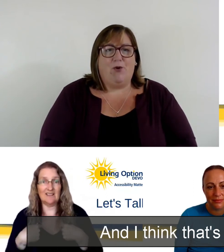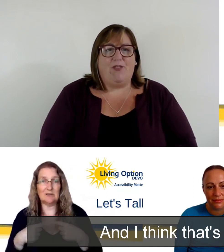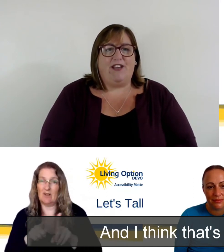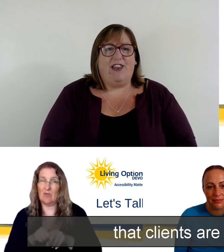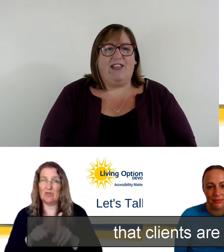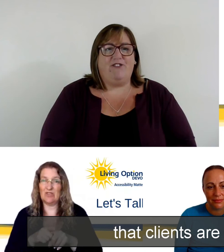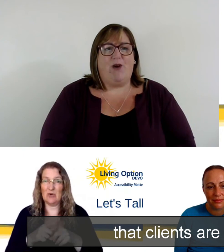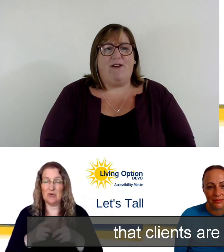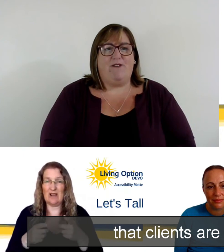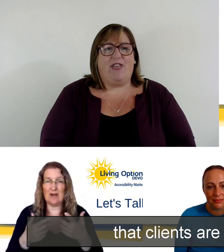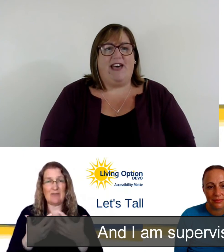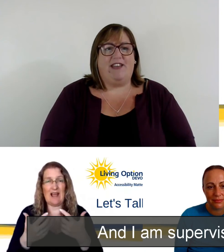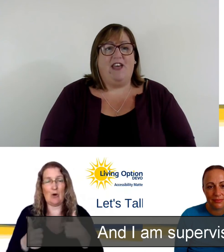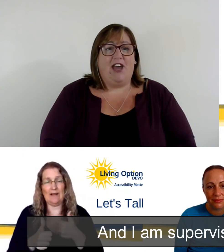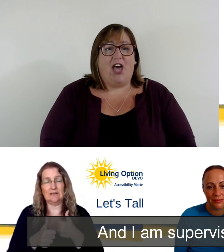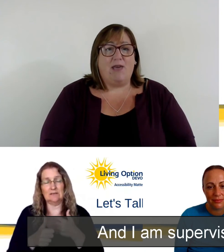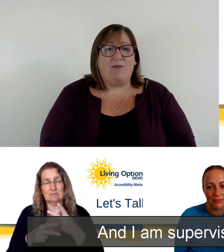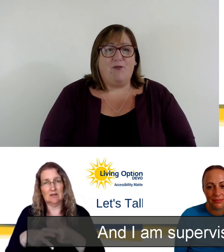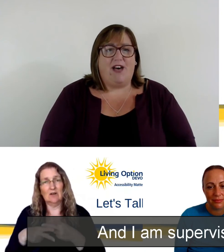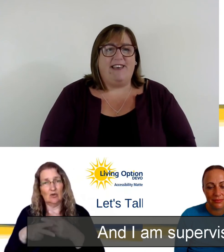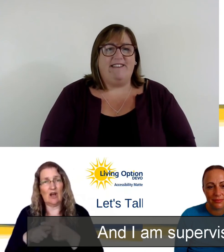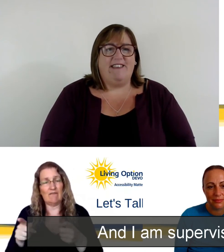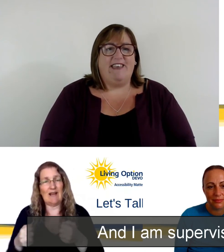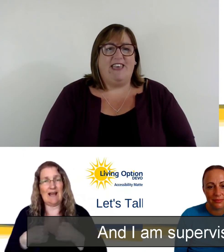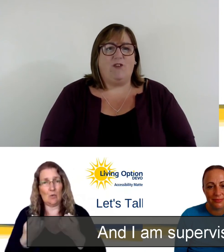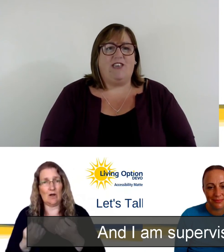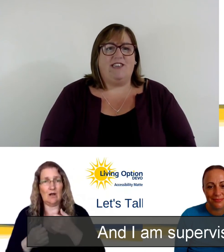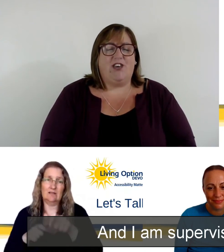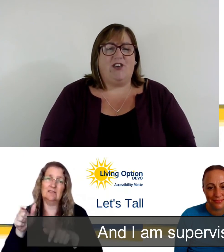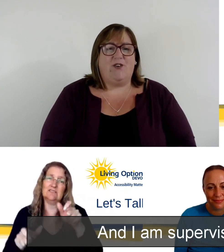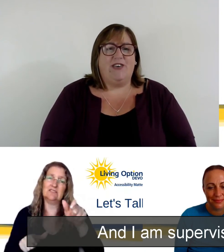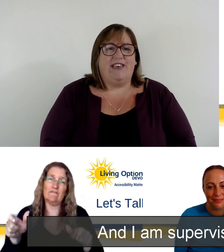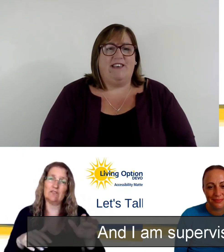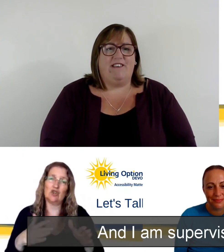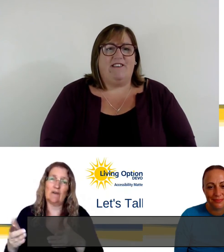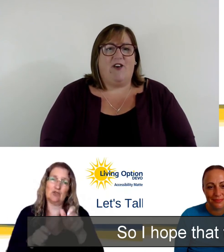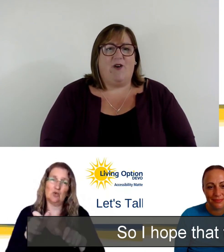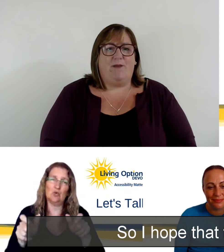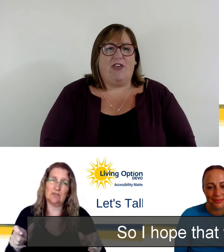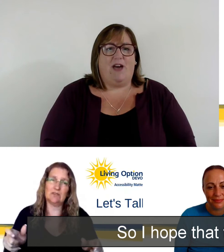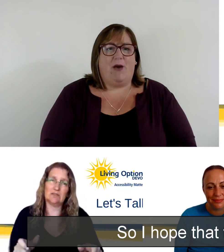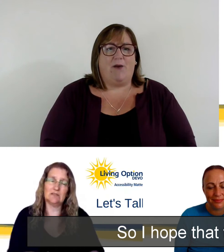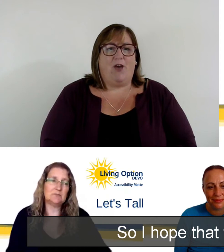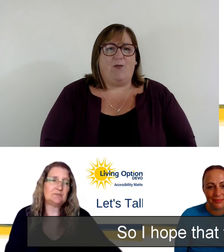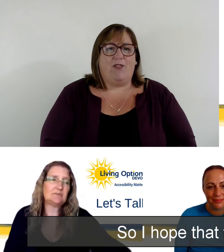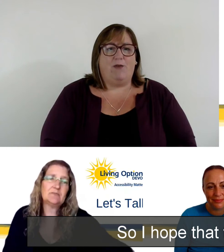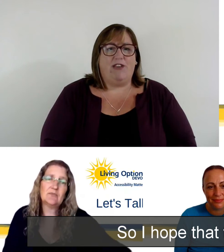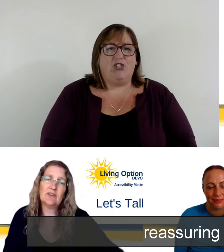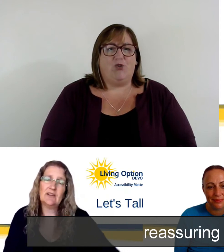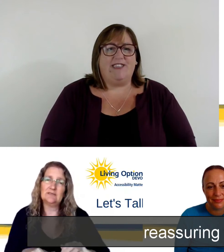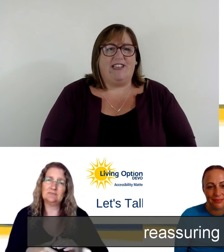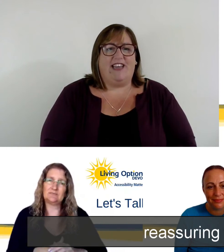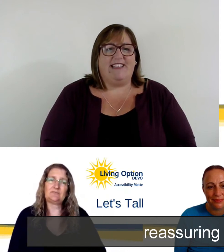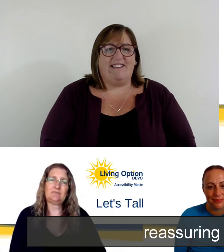really important that clients are aware of that. And I am supervised in what I do. So I hope that